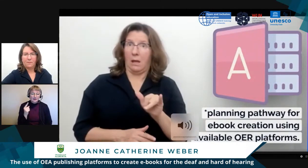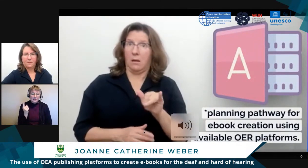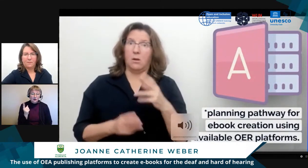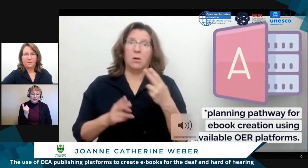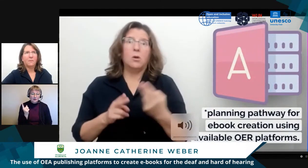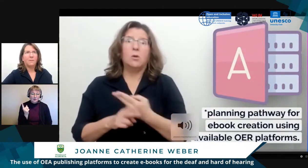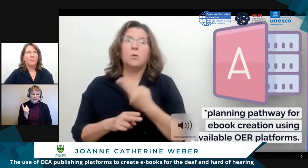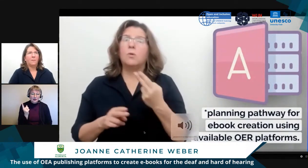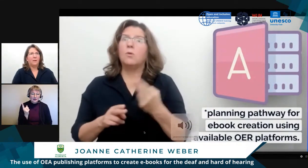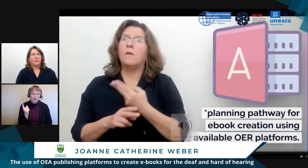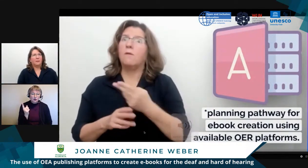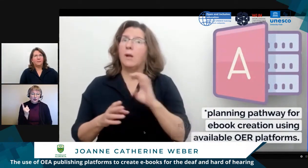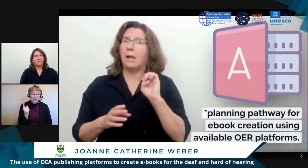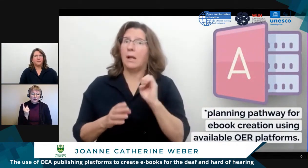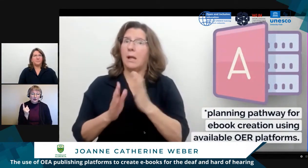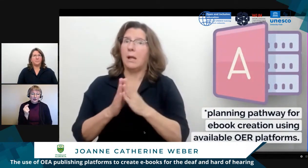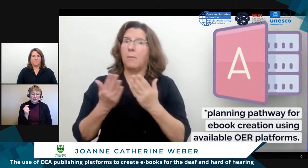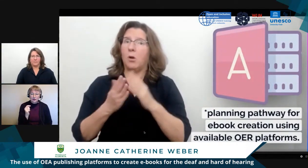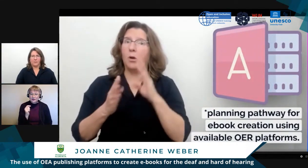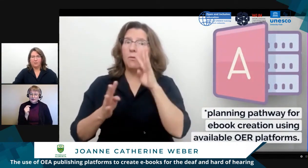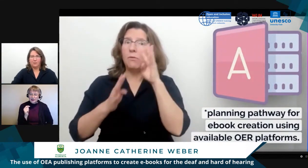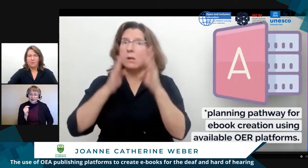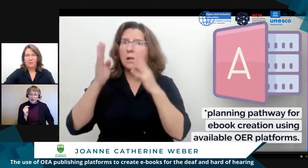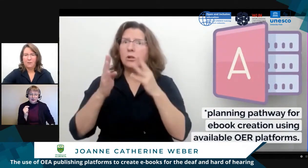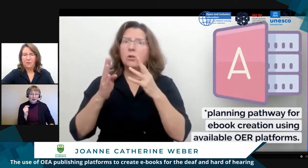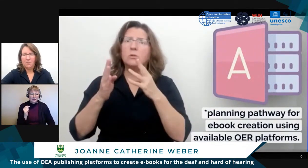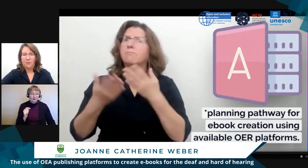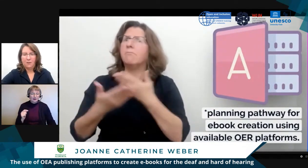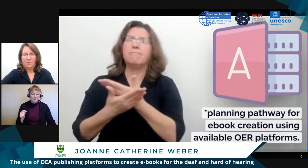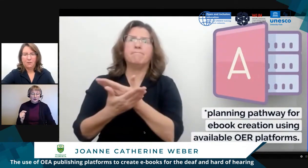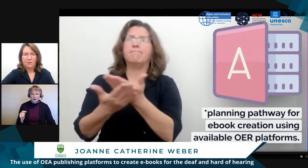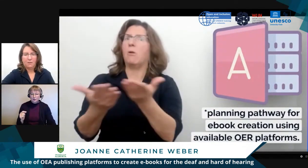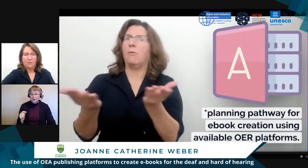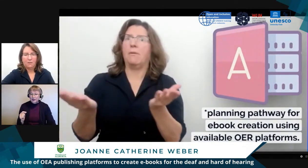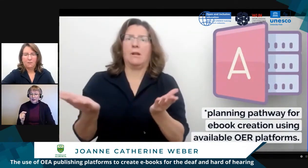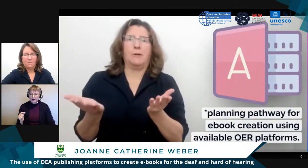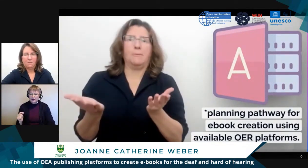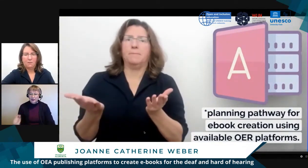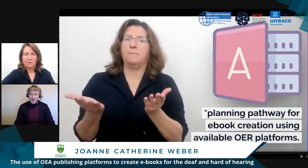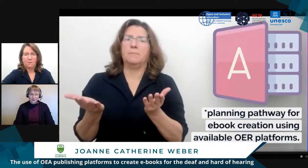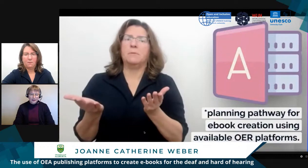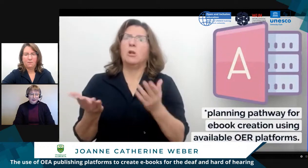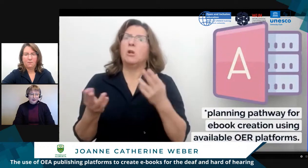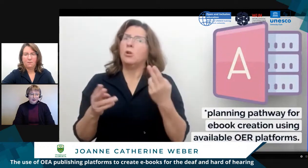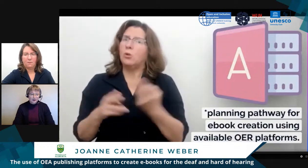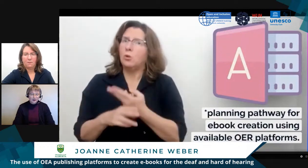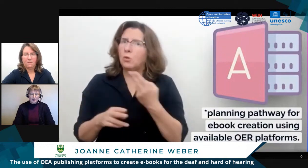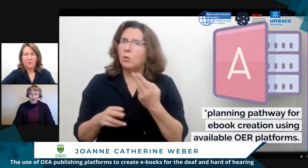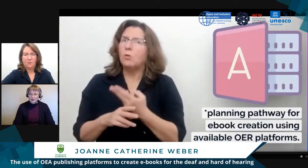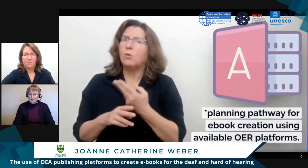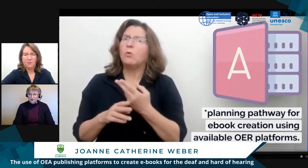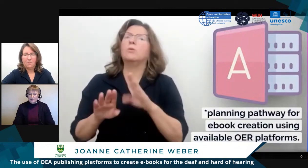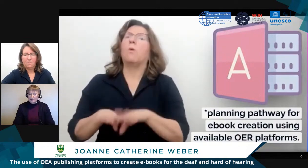Are others hearing it? Because we're not hearing it on this end, but Dr. Weber can't hear it anyway.